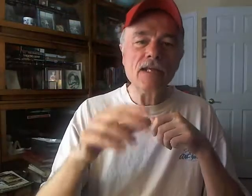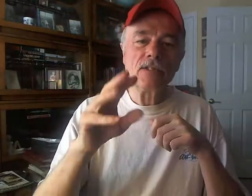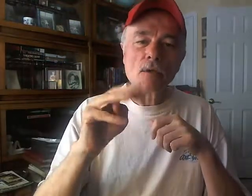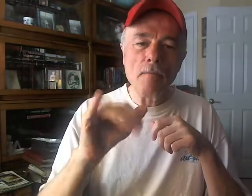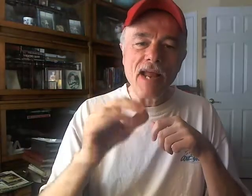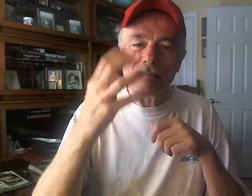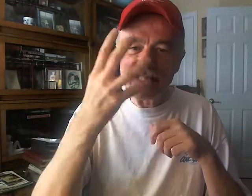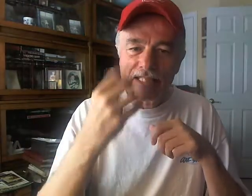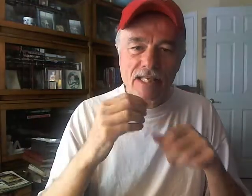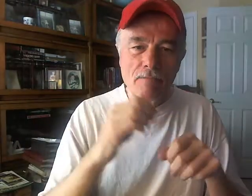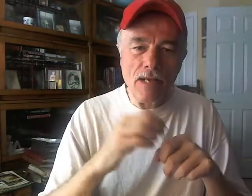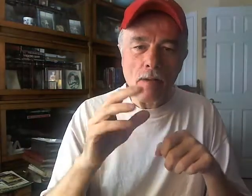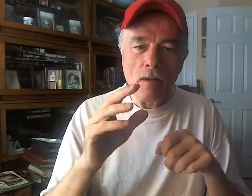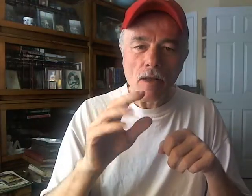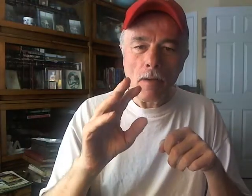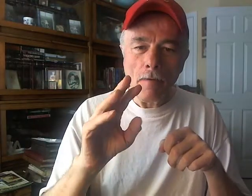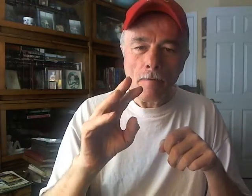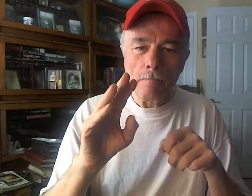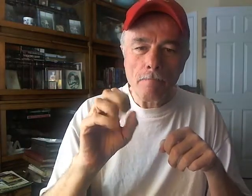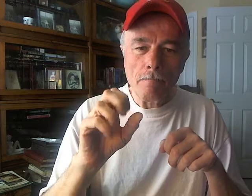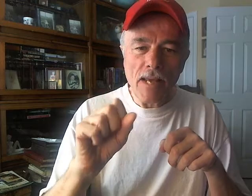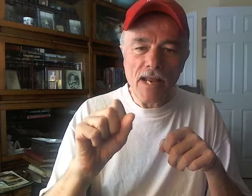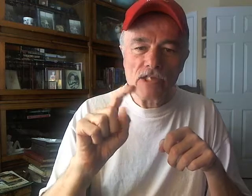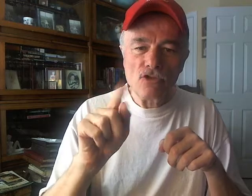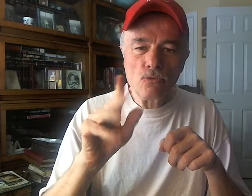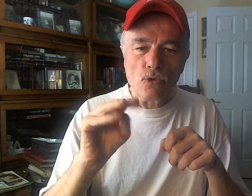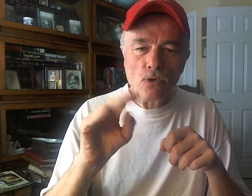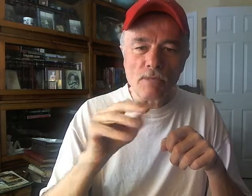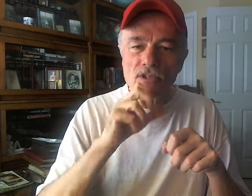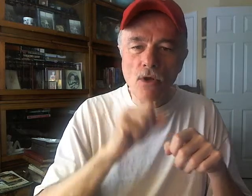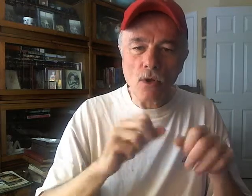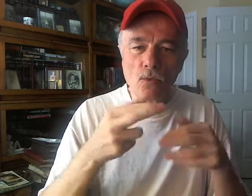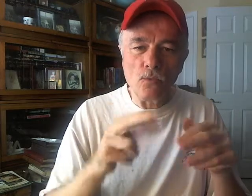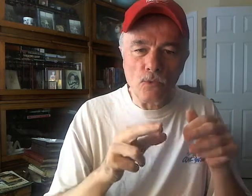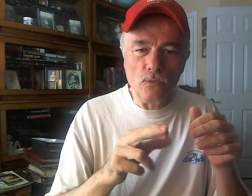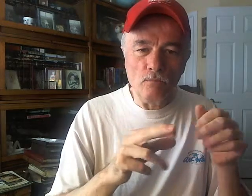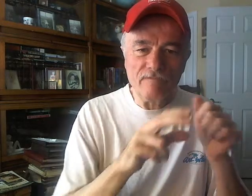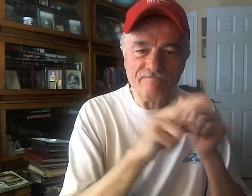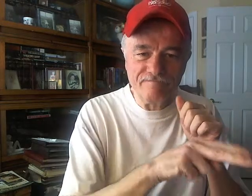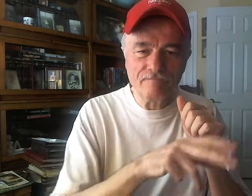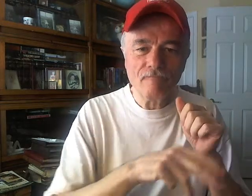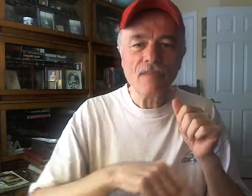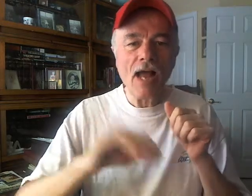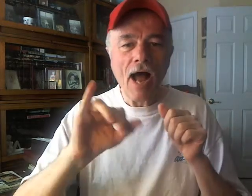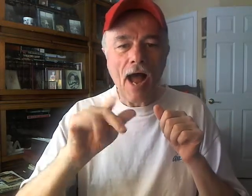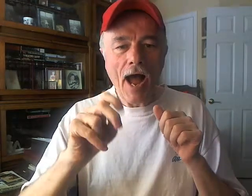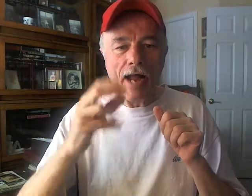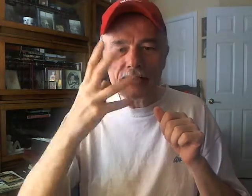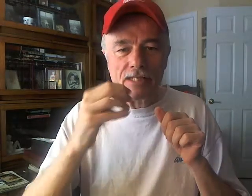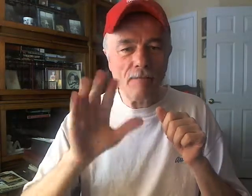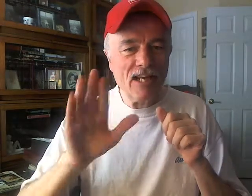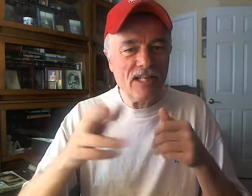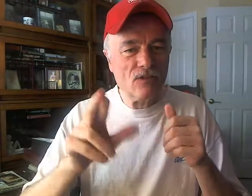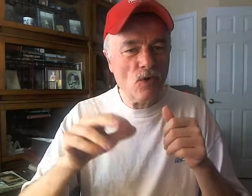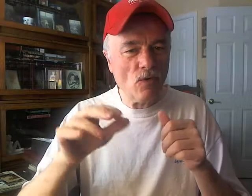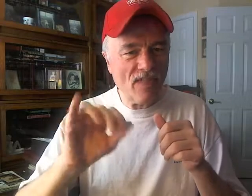So Mamie's still there. There's Truman's old room. I stand in his room, that's